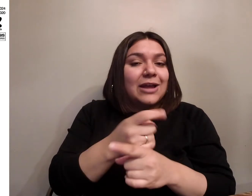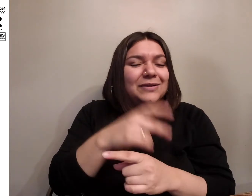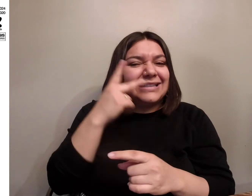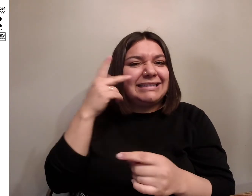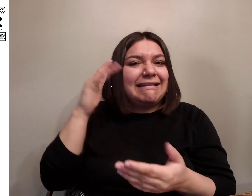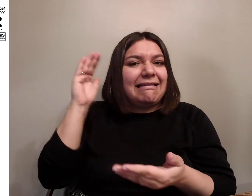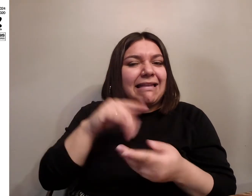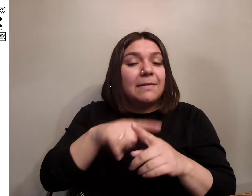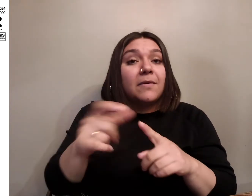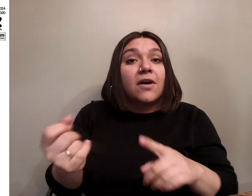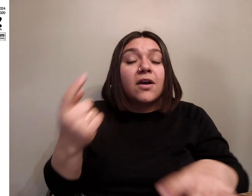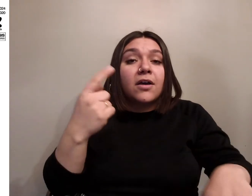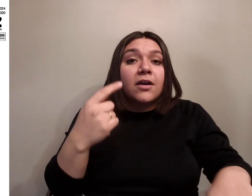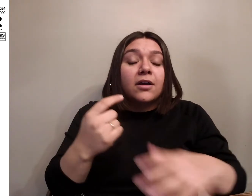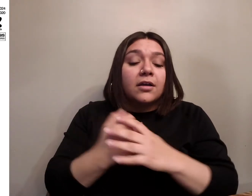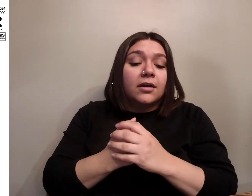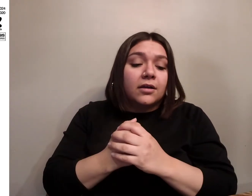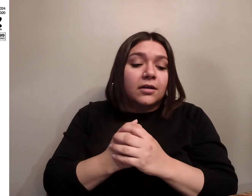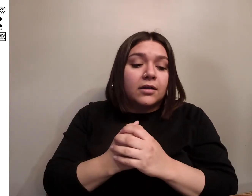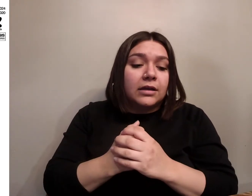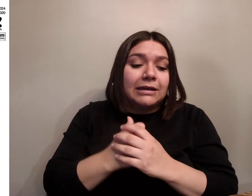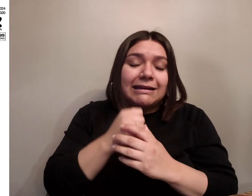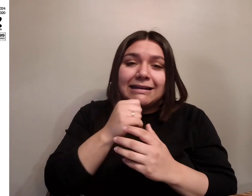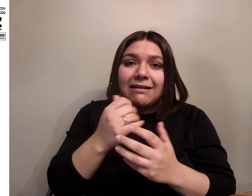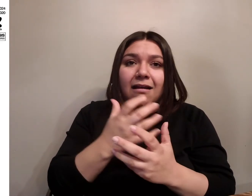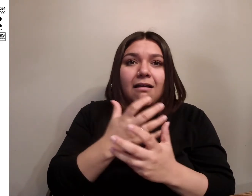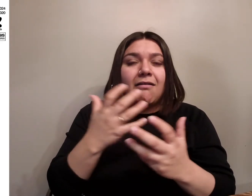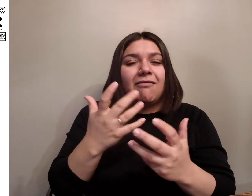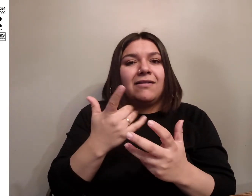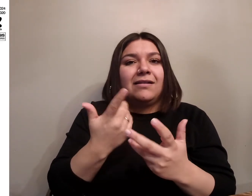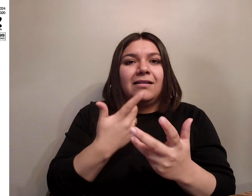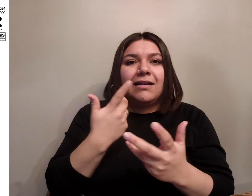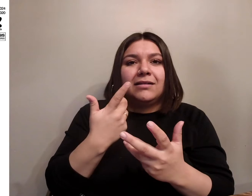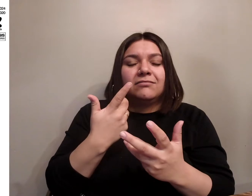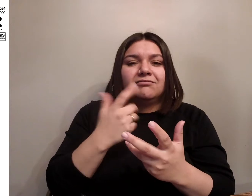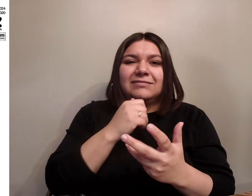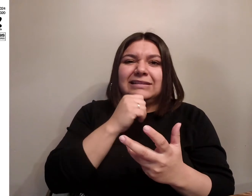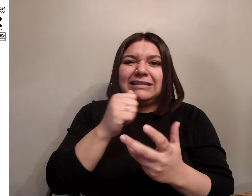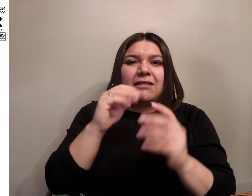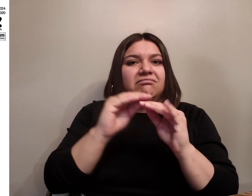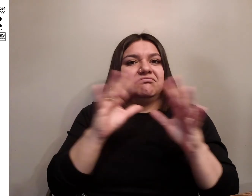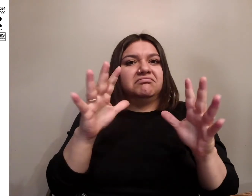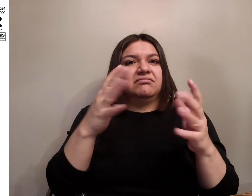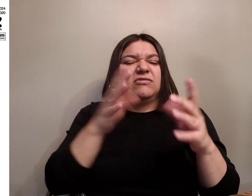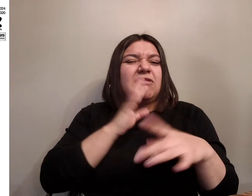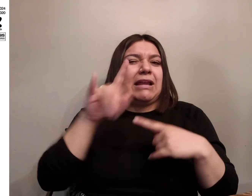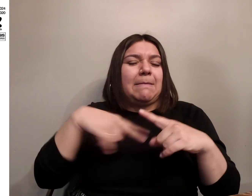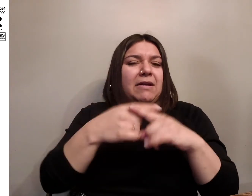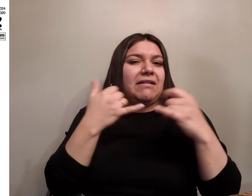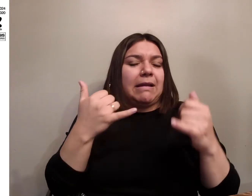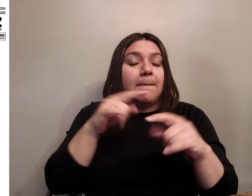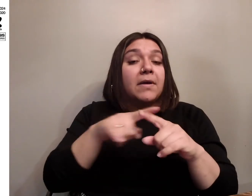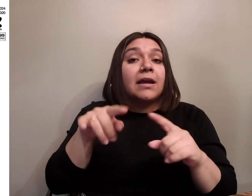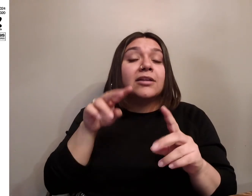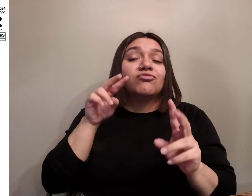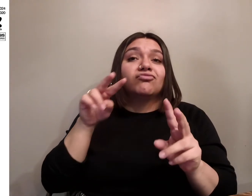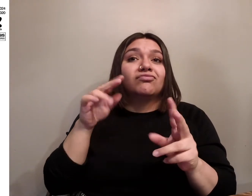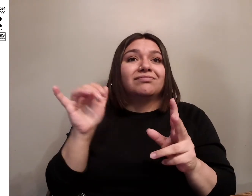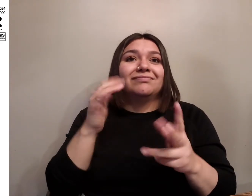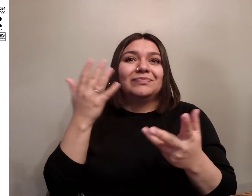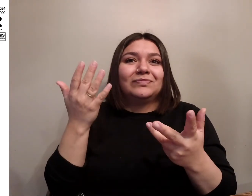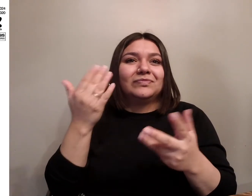news, which we are in fact seeing, but it's not, not very much in the foreground at